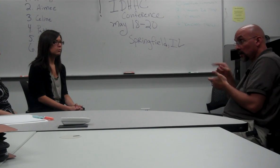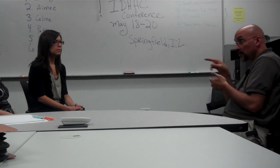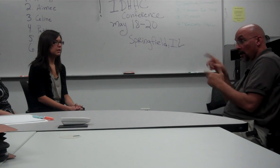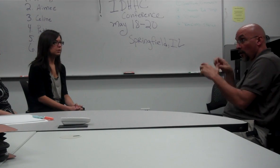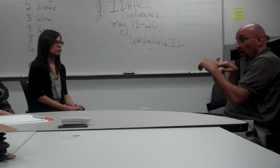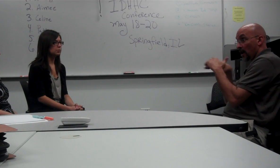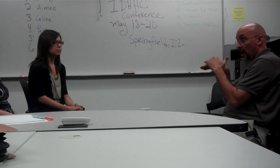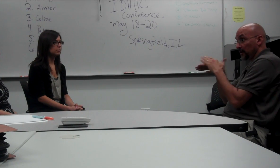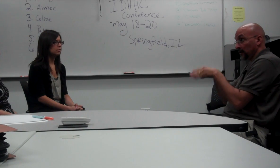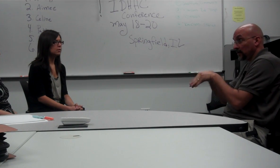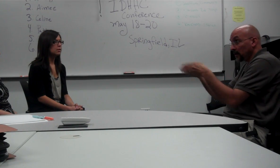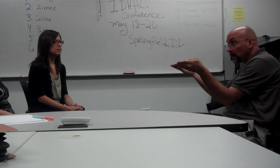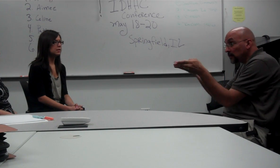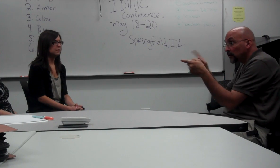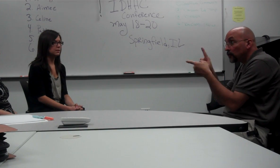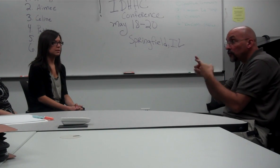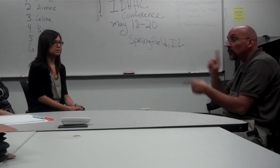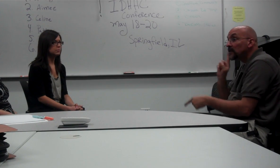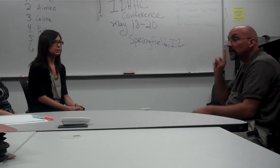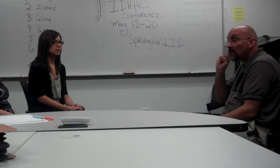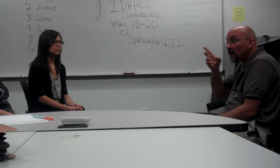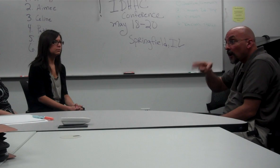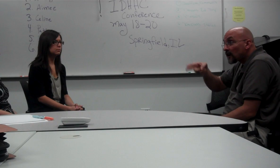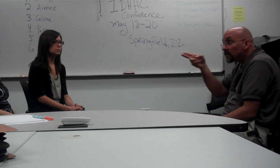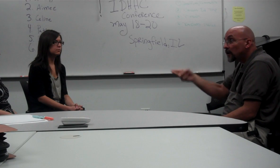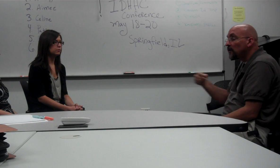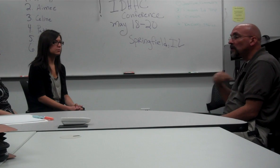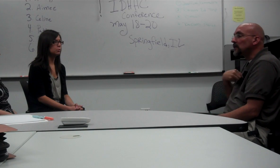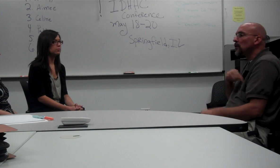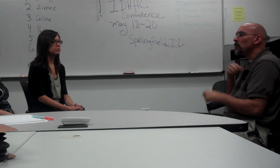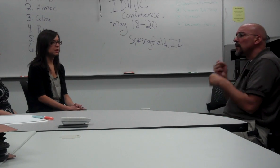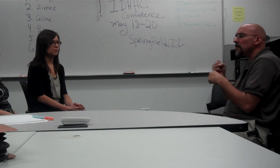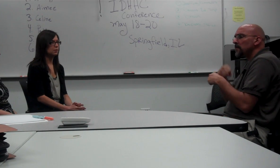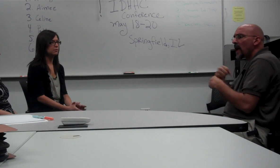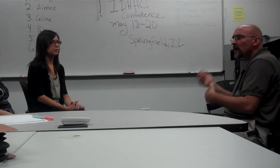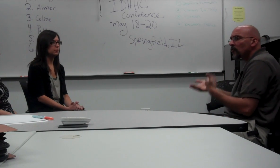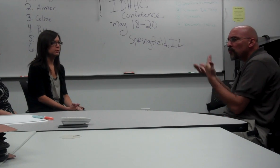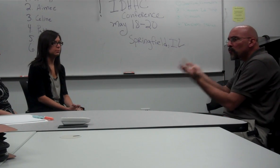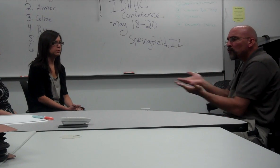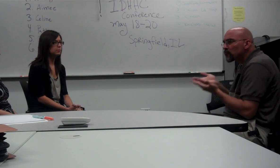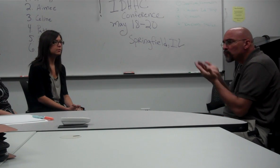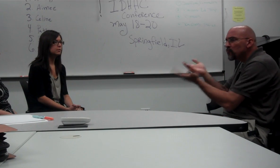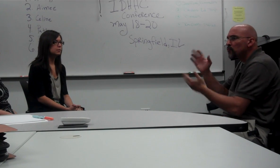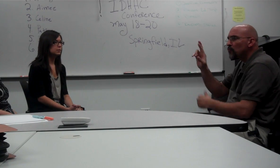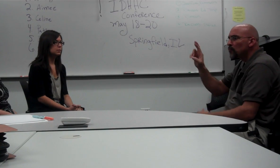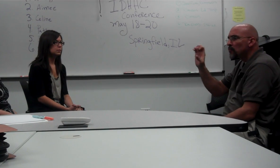We make sure that they have accessibility for both deaf and hard of hearing people.